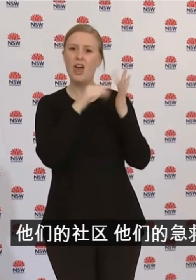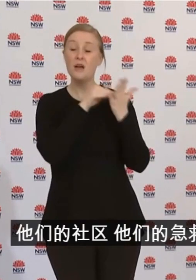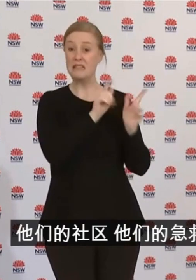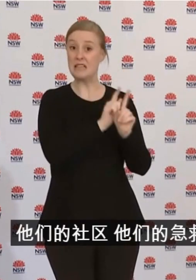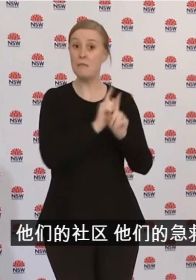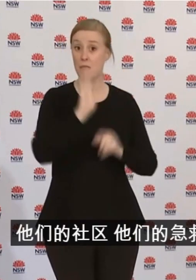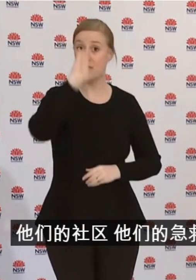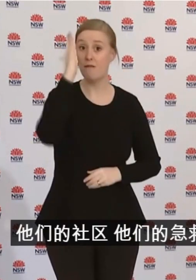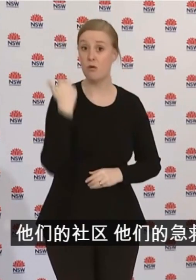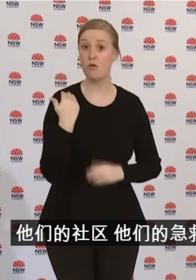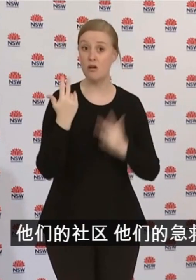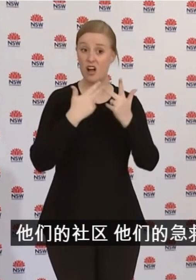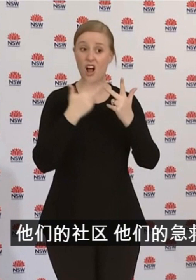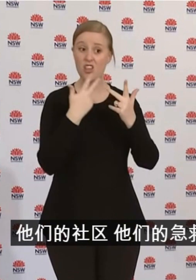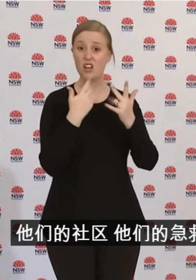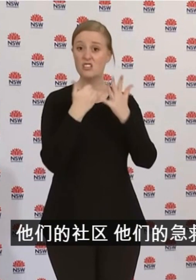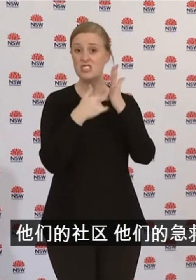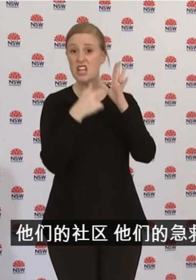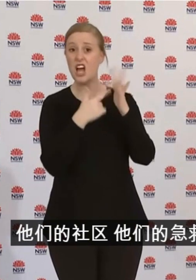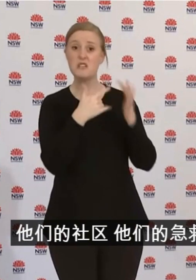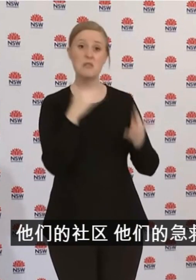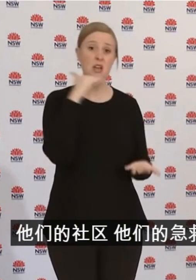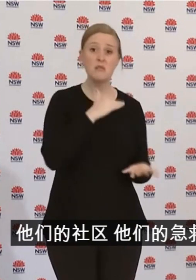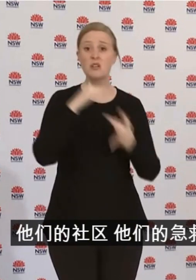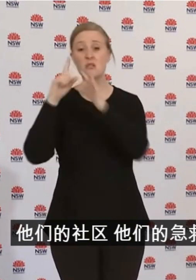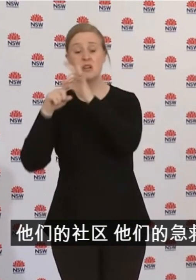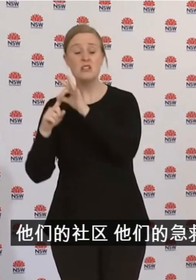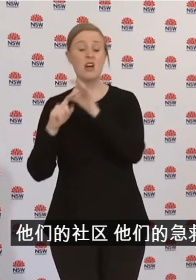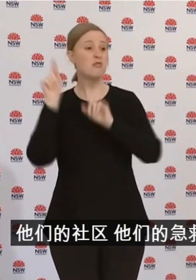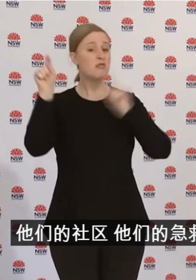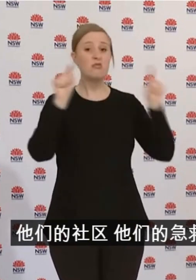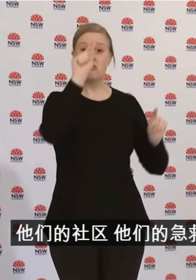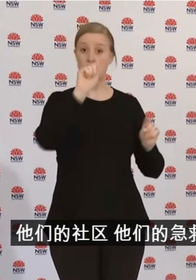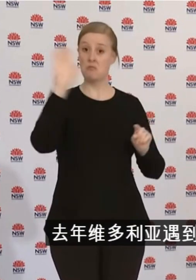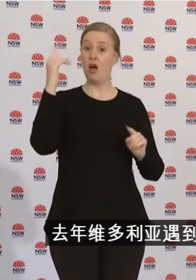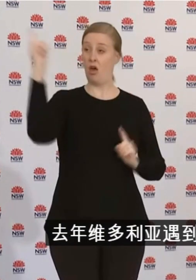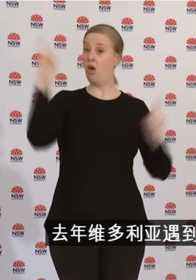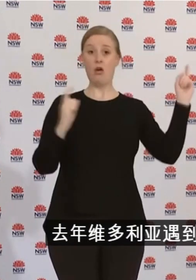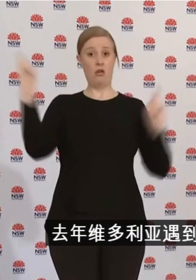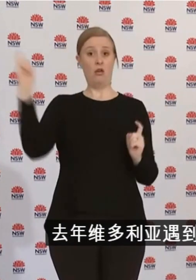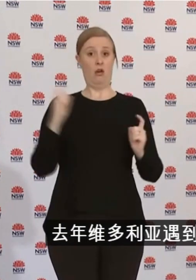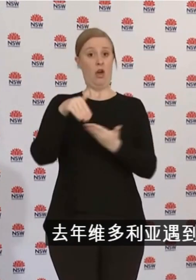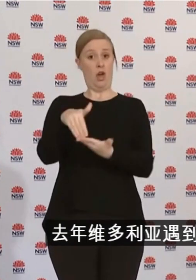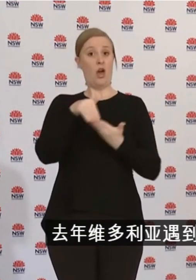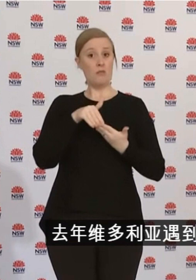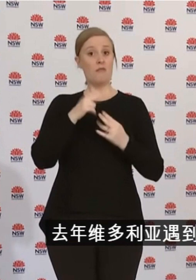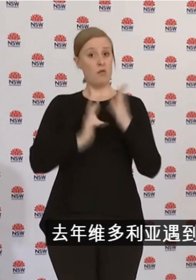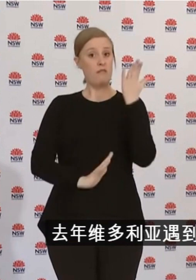their community, their emergency workers, their fire workers, their SESs, they come to us and